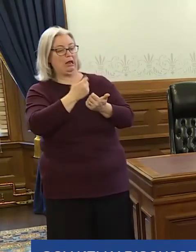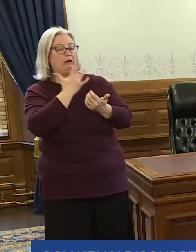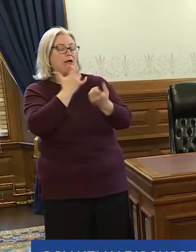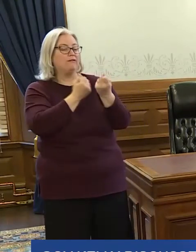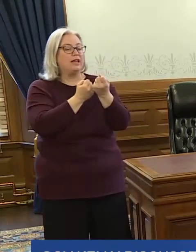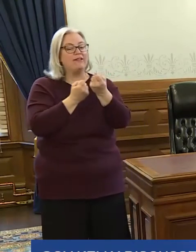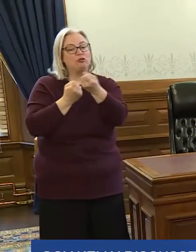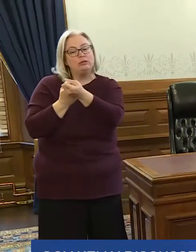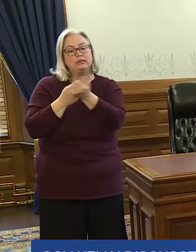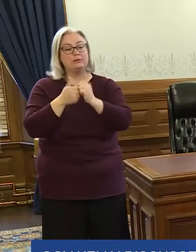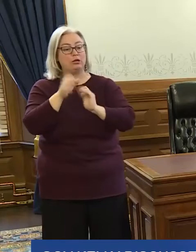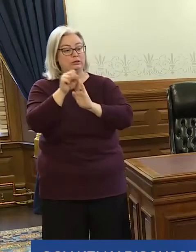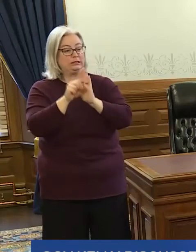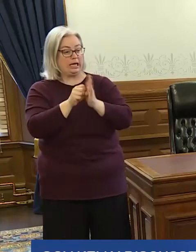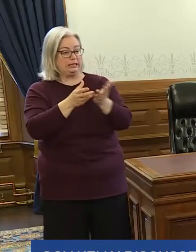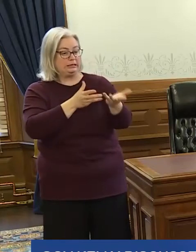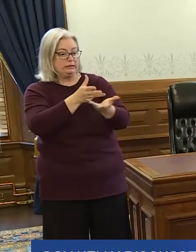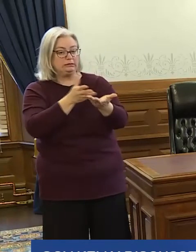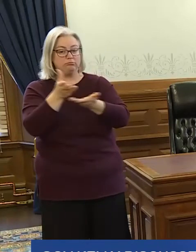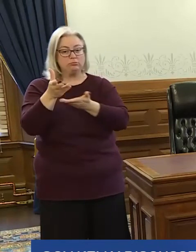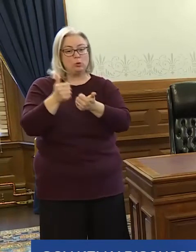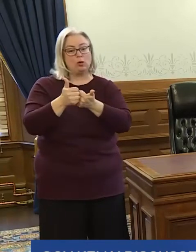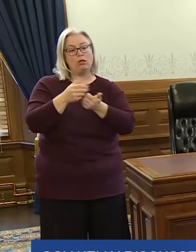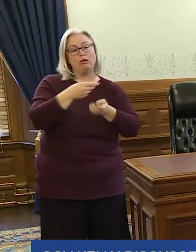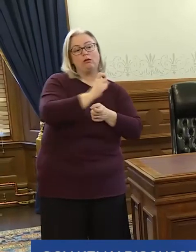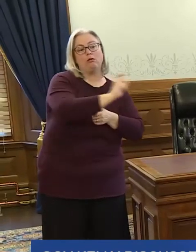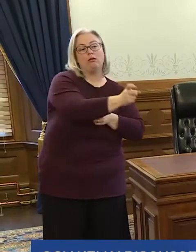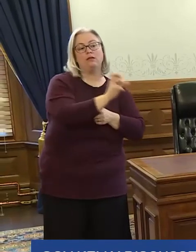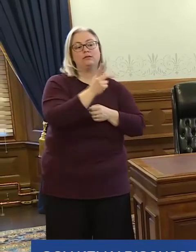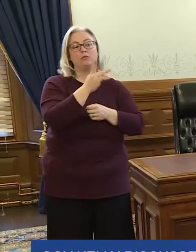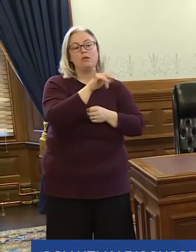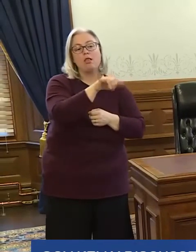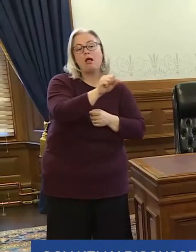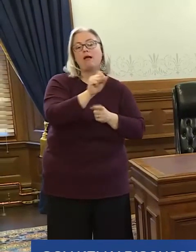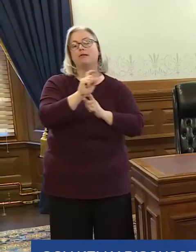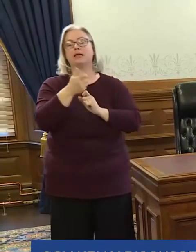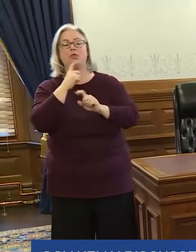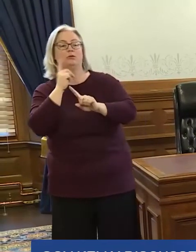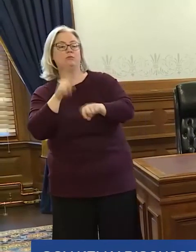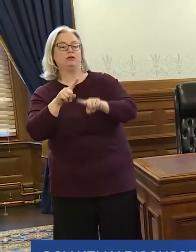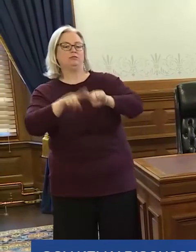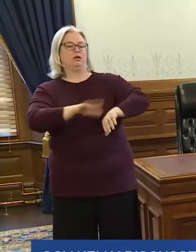favoritism in how states are being treated in terms of supplies and response relative to